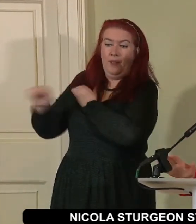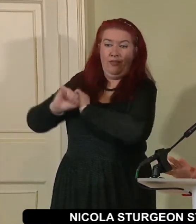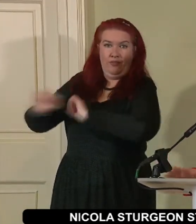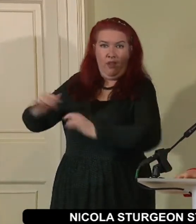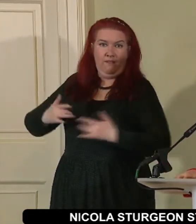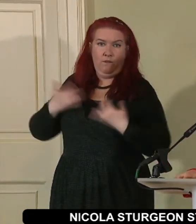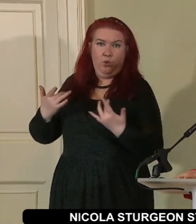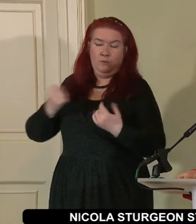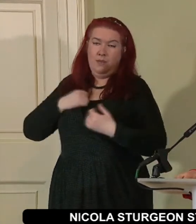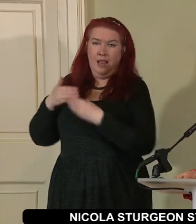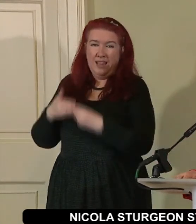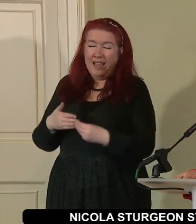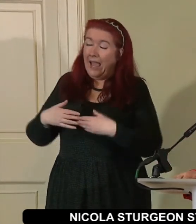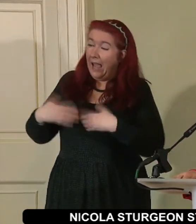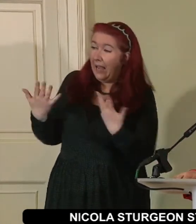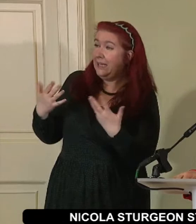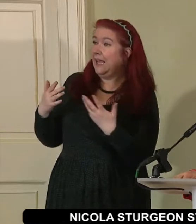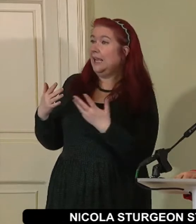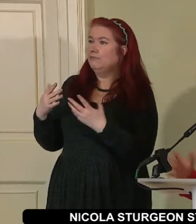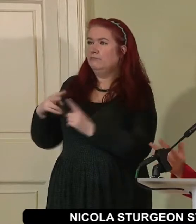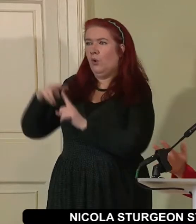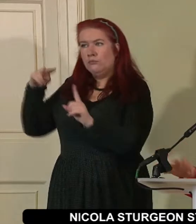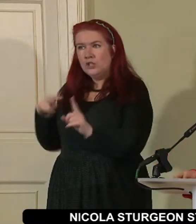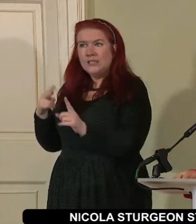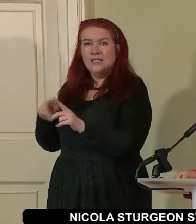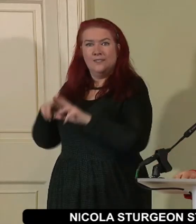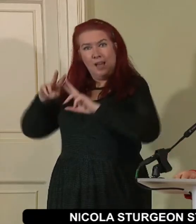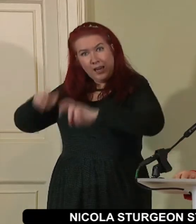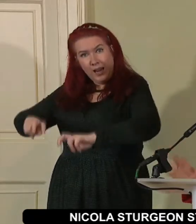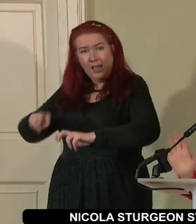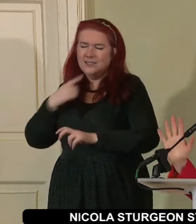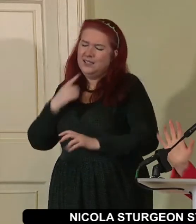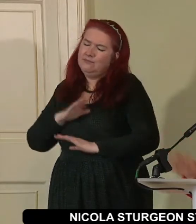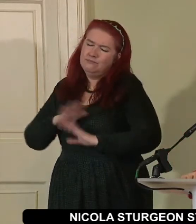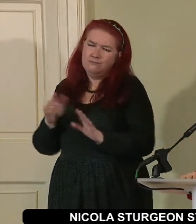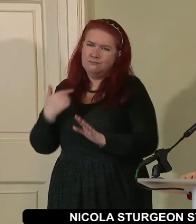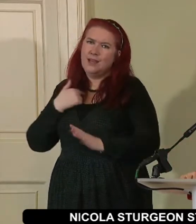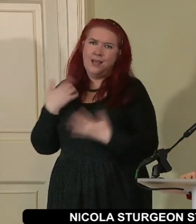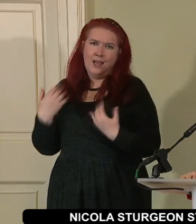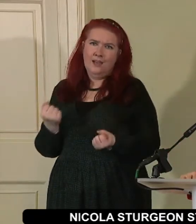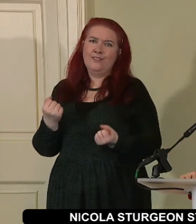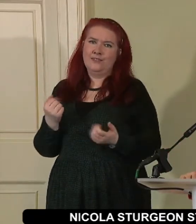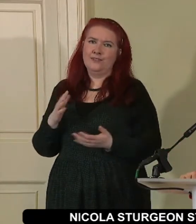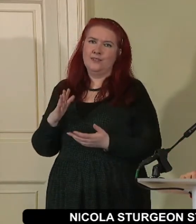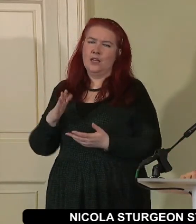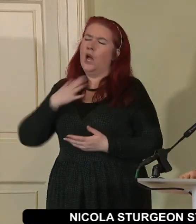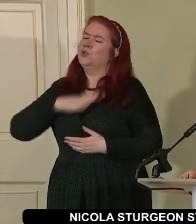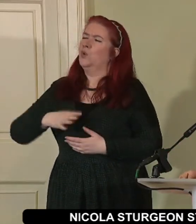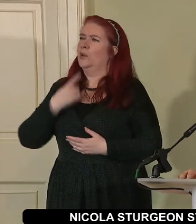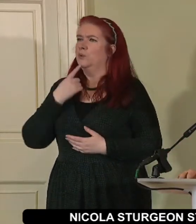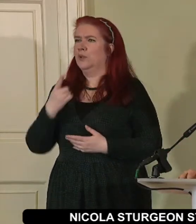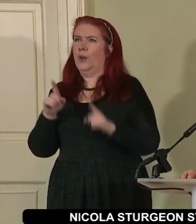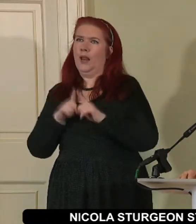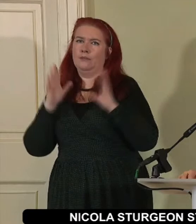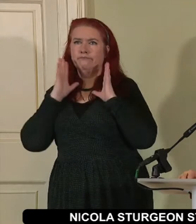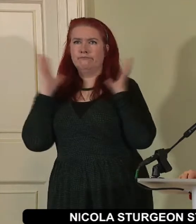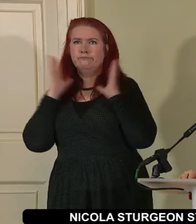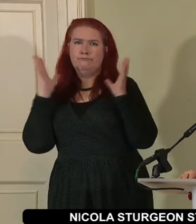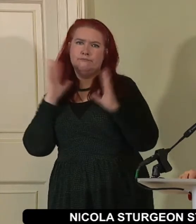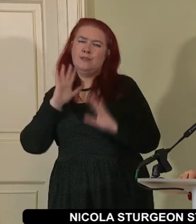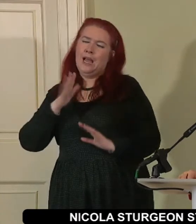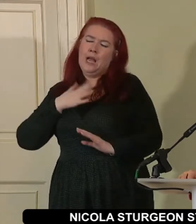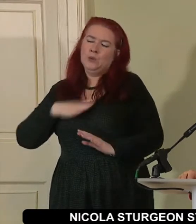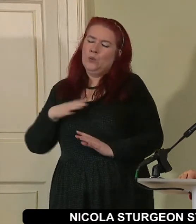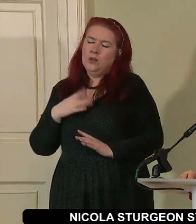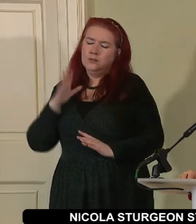any objective analysis would suggest that that's not true. You know, I enjoy, you know, the risk of sounding immodest here, which, as you know, I never like